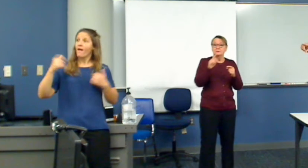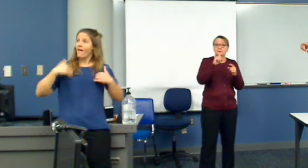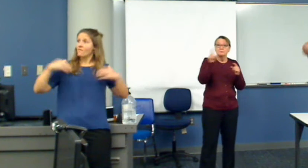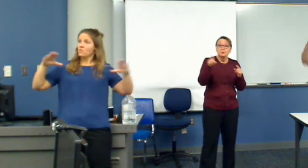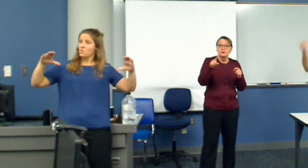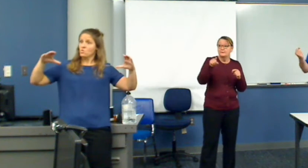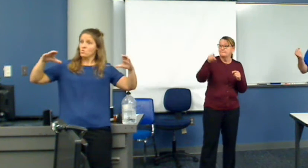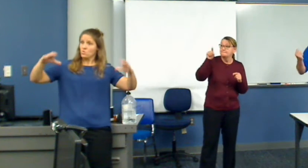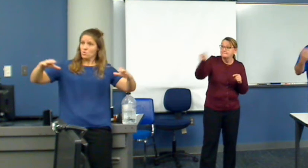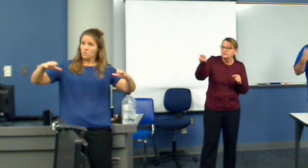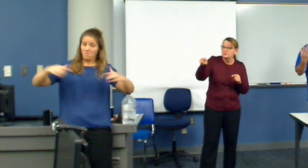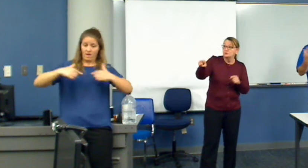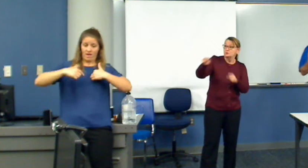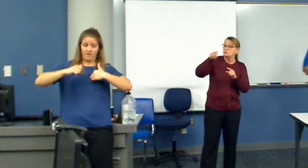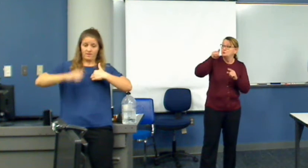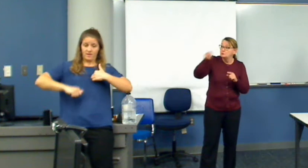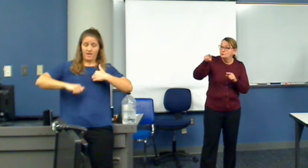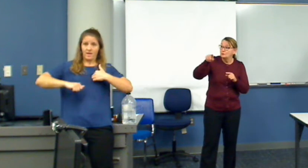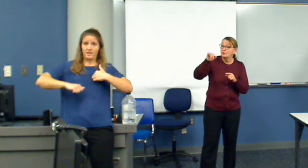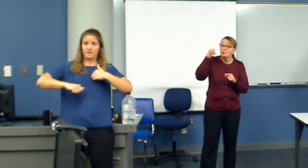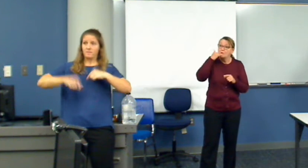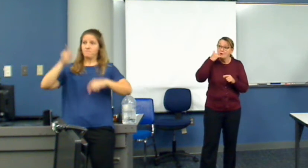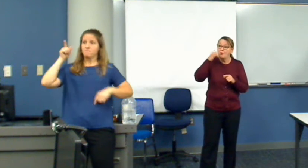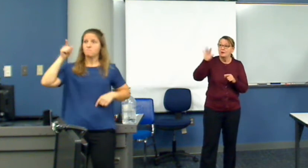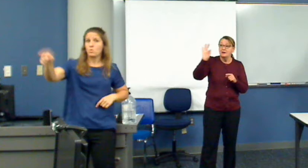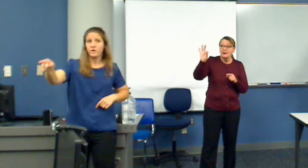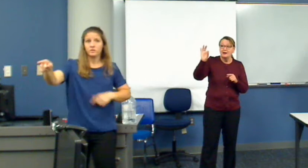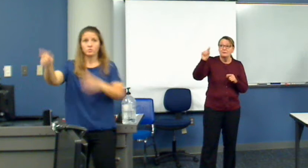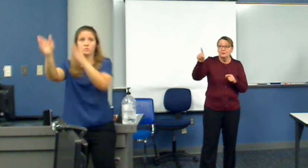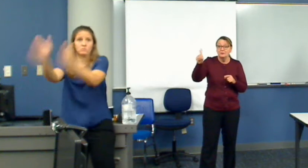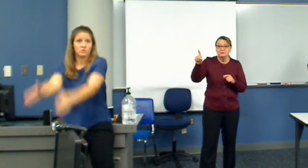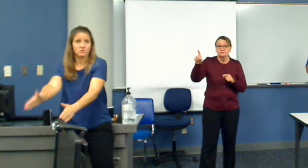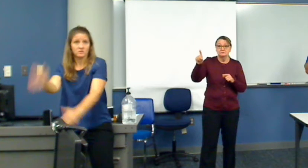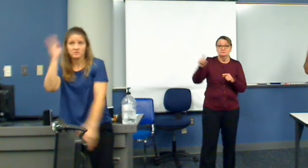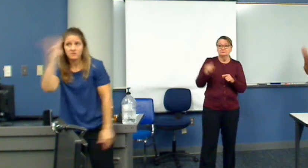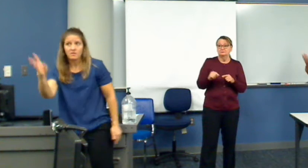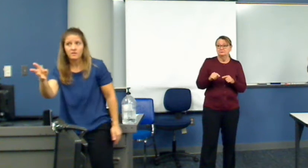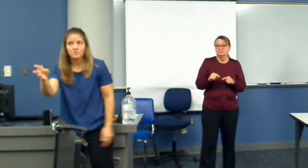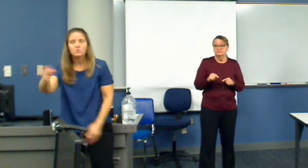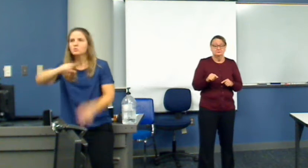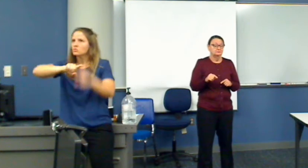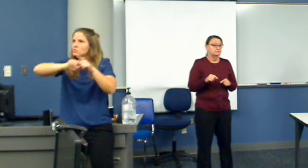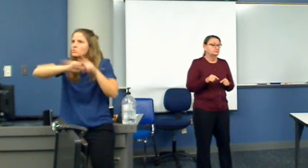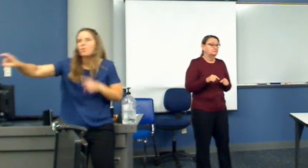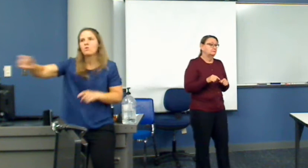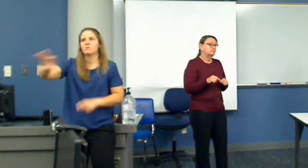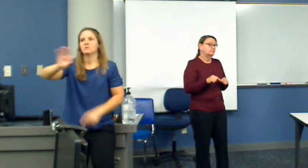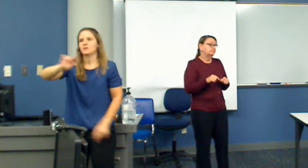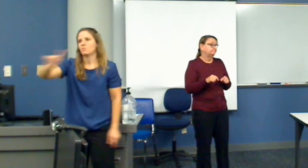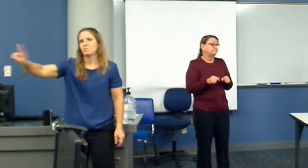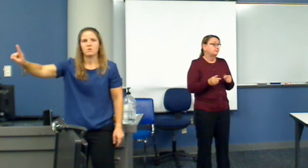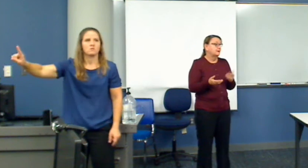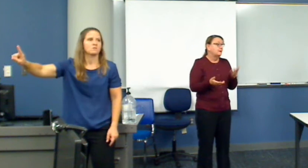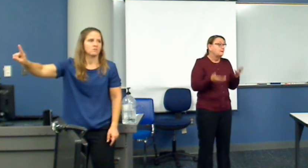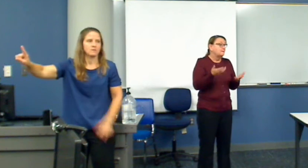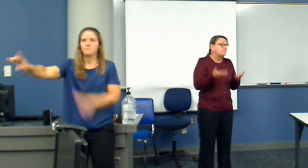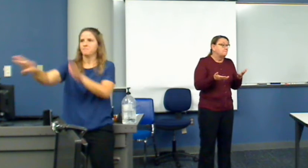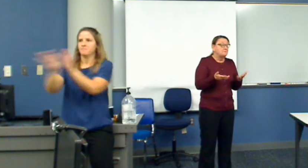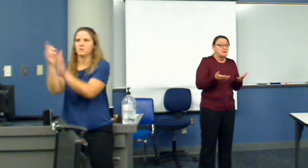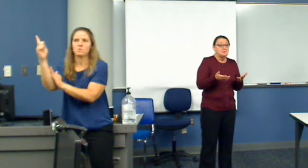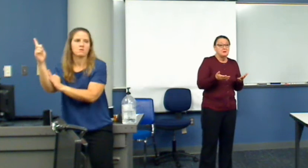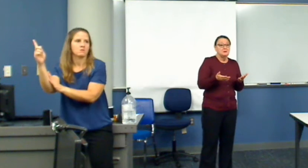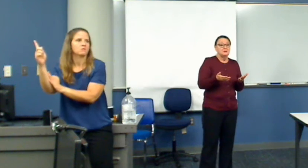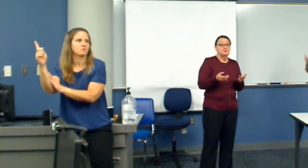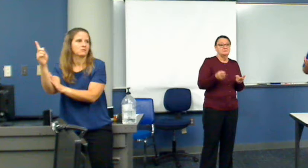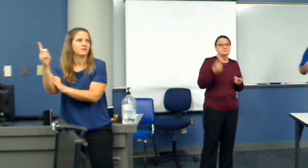911. If I just say call 911, you may just assume someone else does, or you may not want to get involved